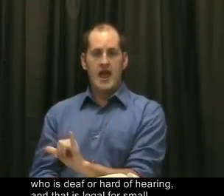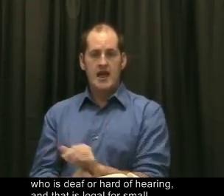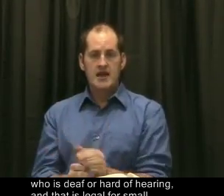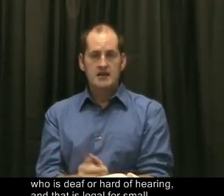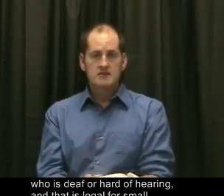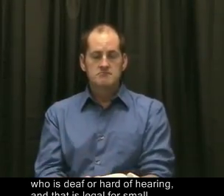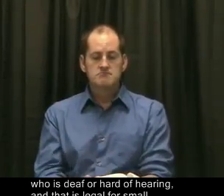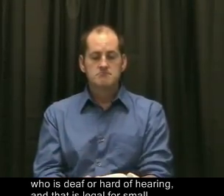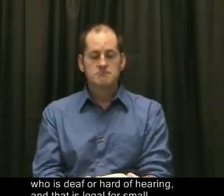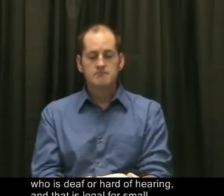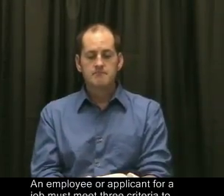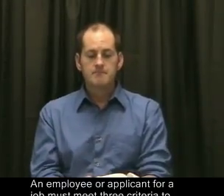that.